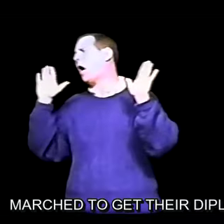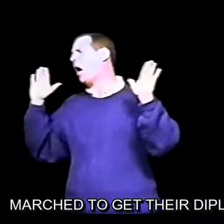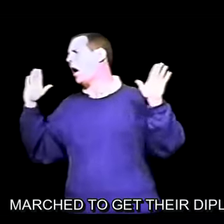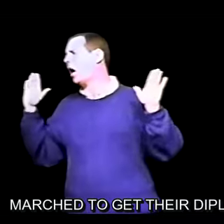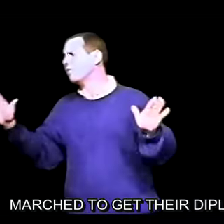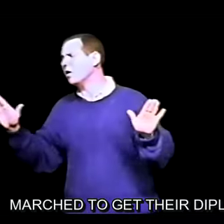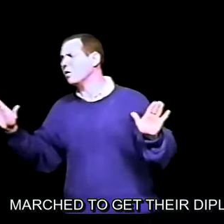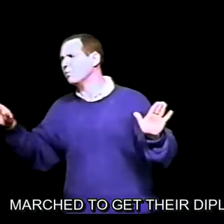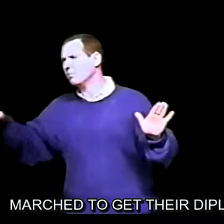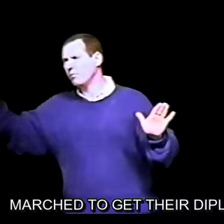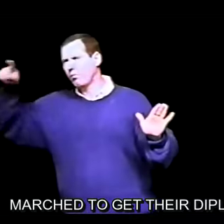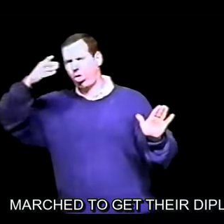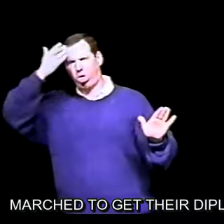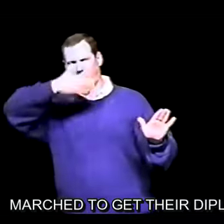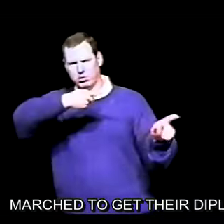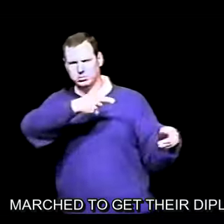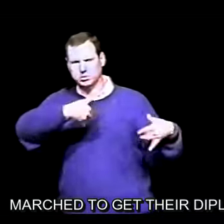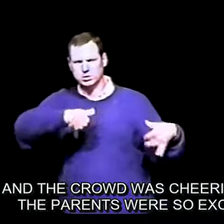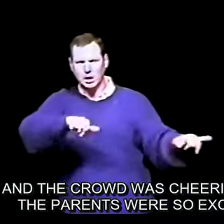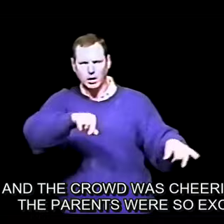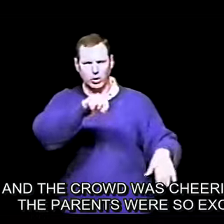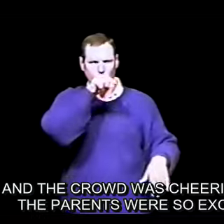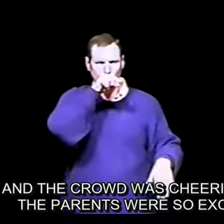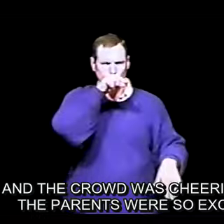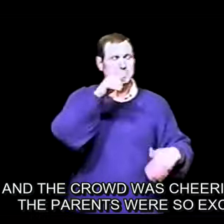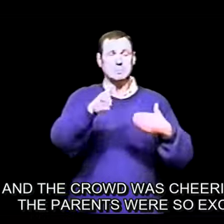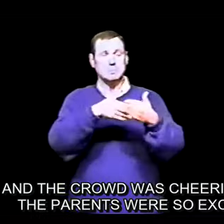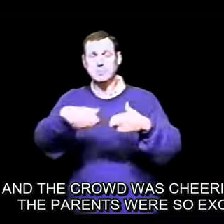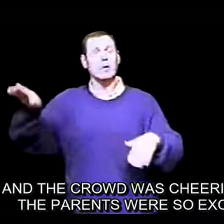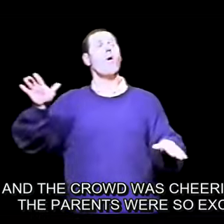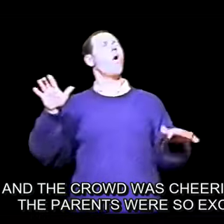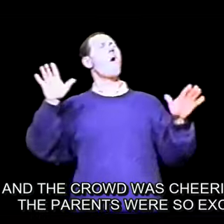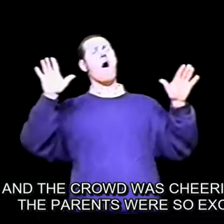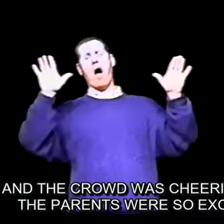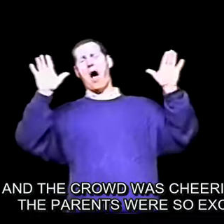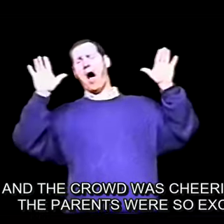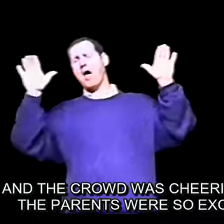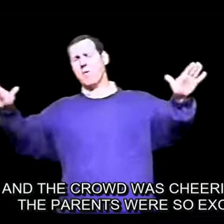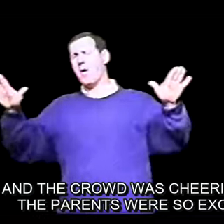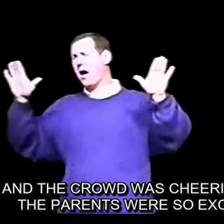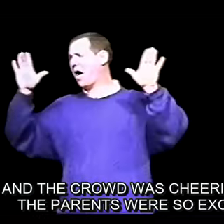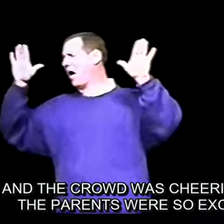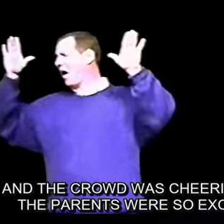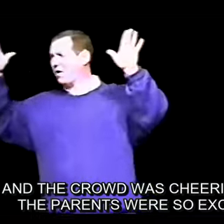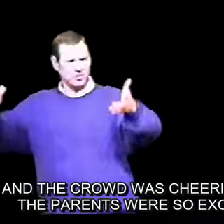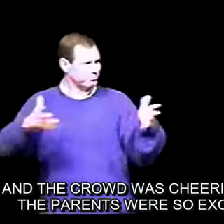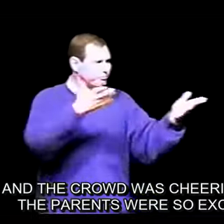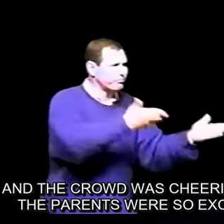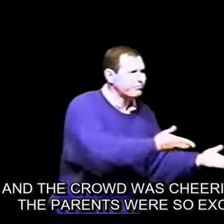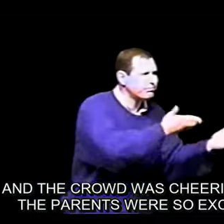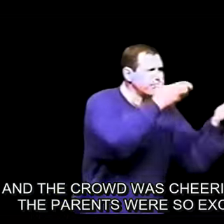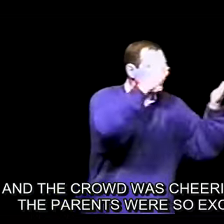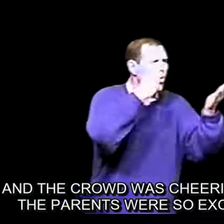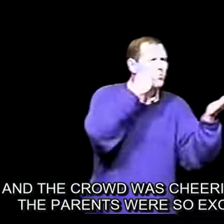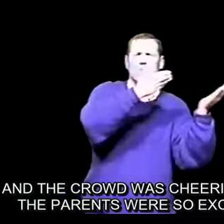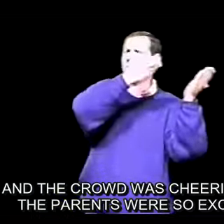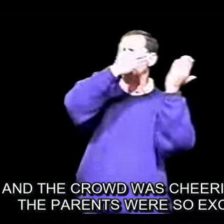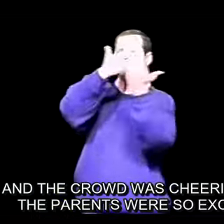get their diplomas, and the crowd was cheering, and the parents were so